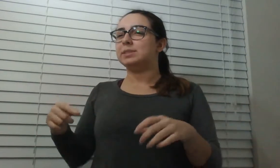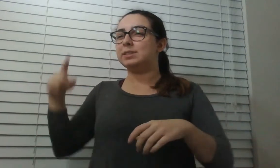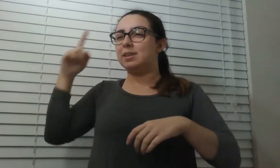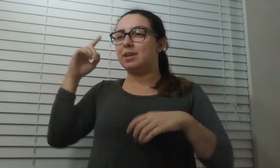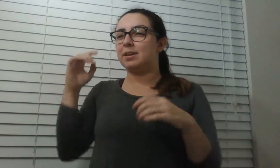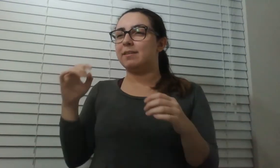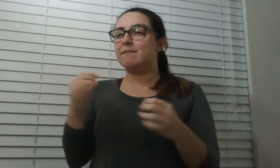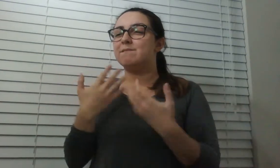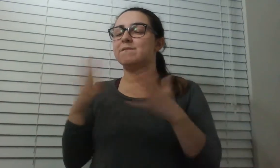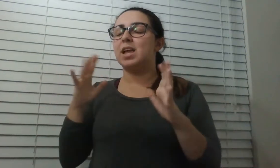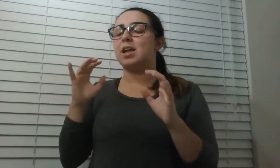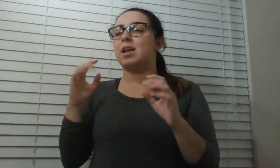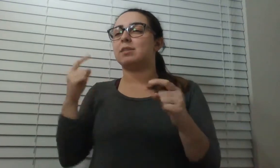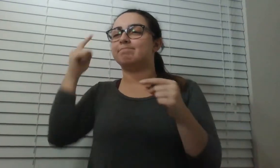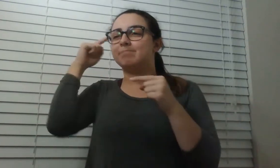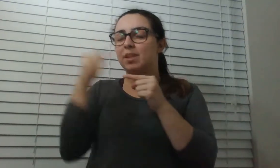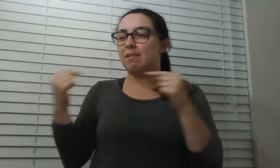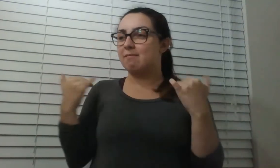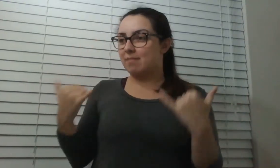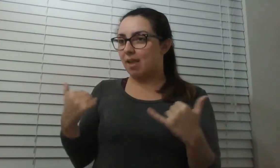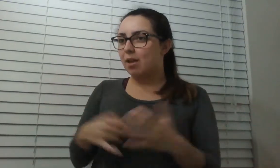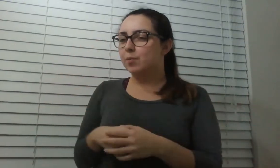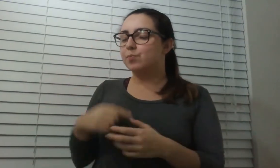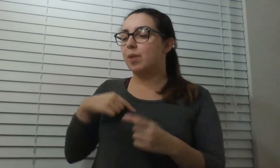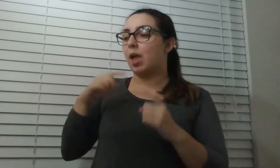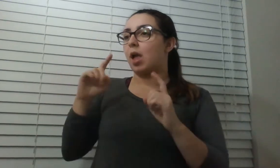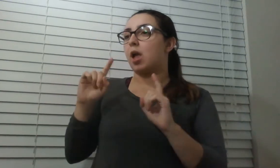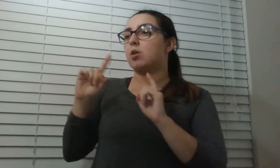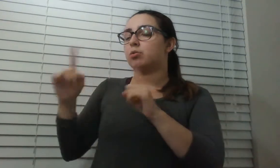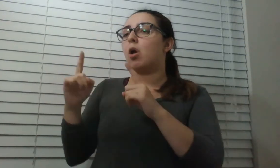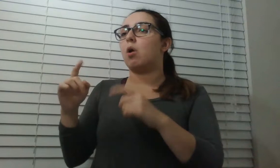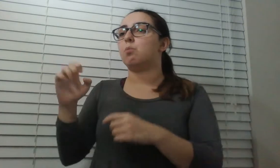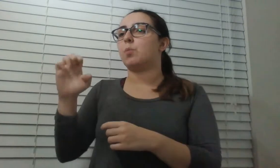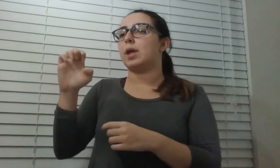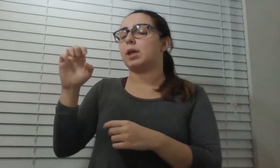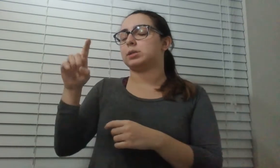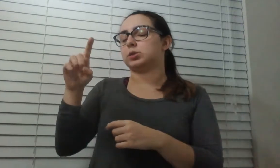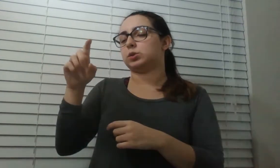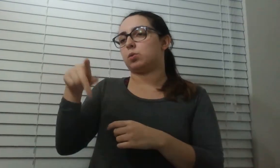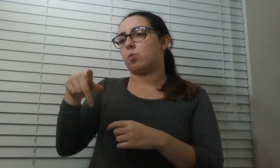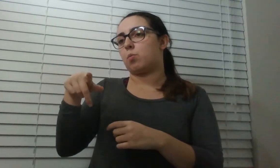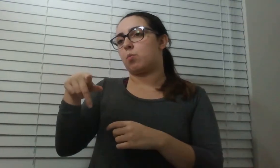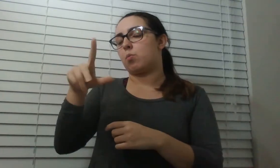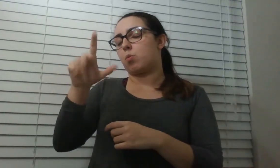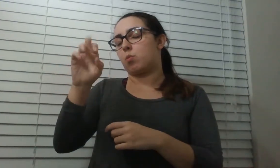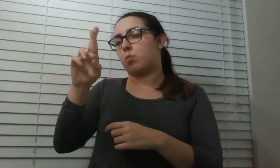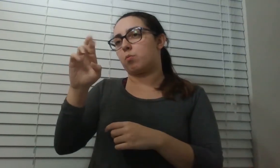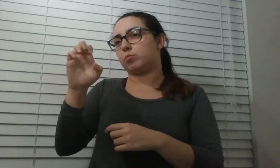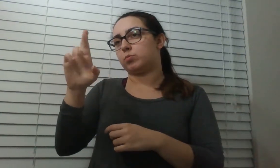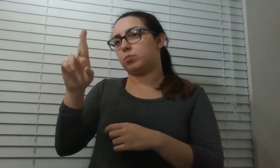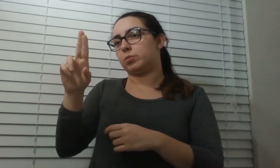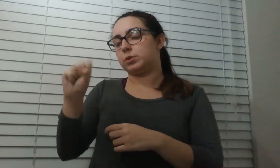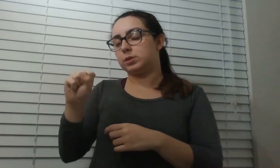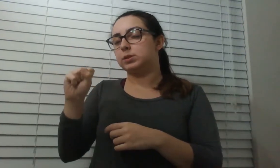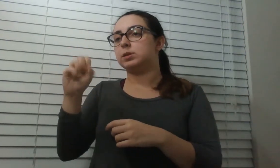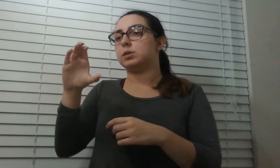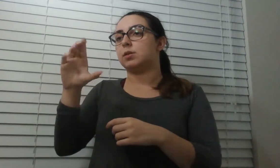Manhattan. Wait, what's the Explorers Club? It's a private club where explorers deposit things that they collected. Everything